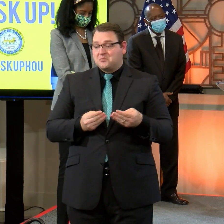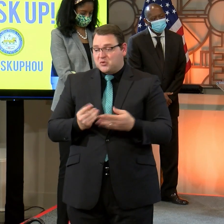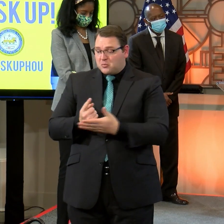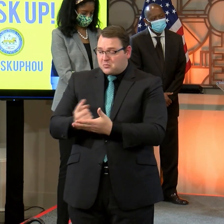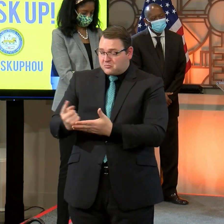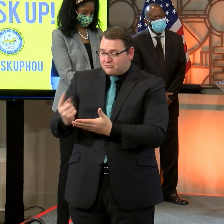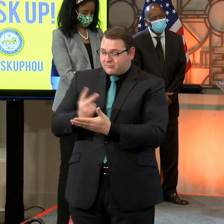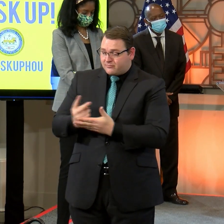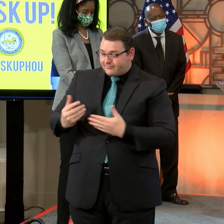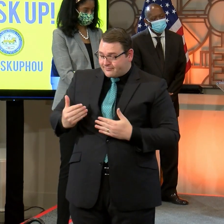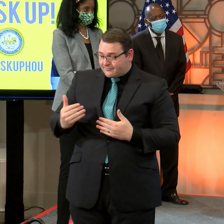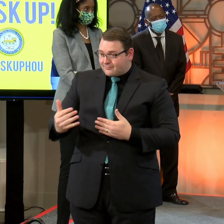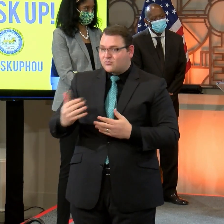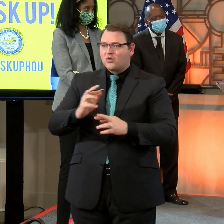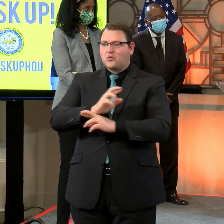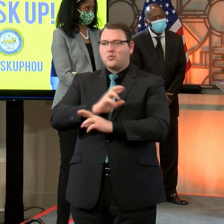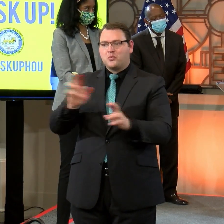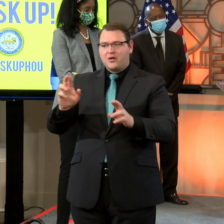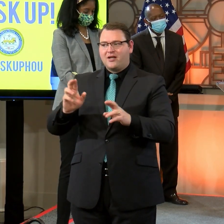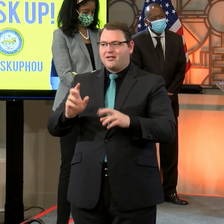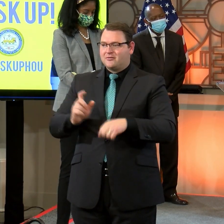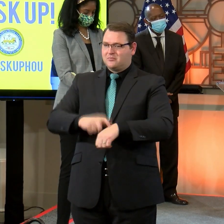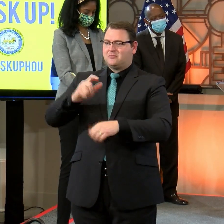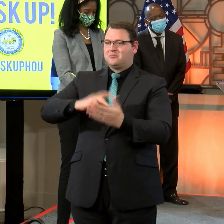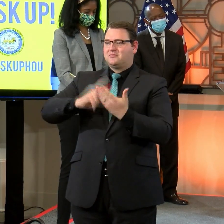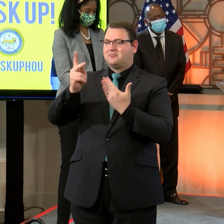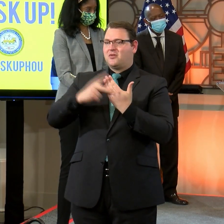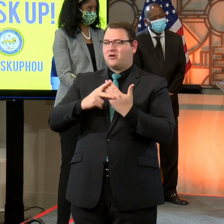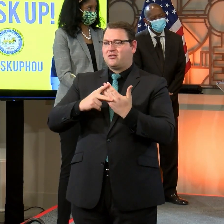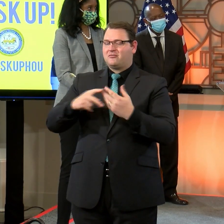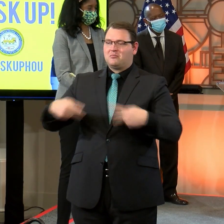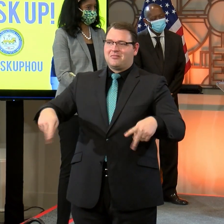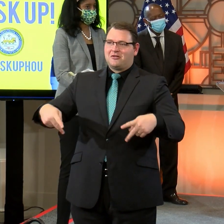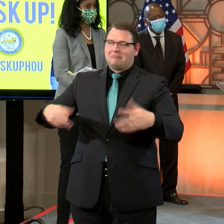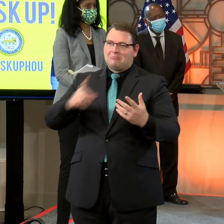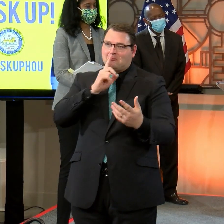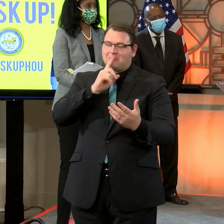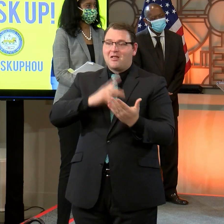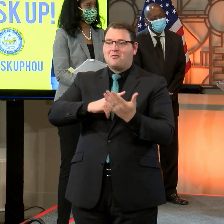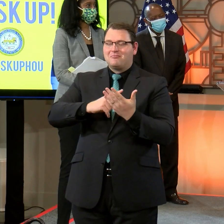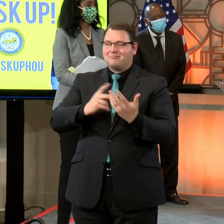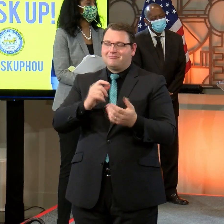weeks, we're ready to get this program going. And